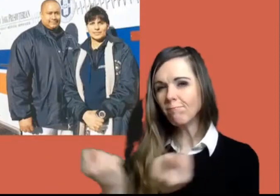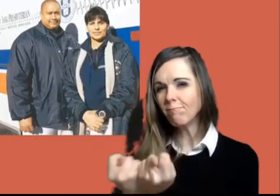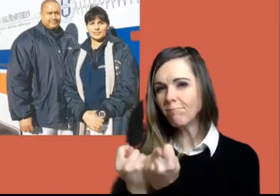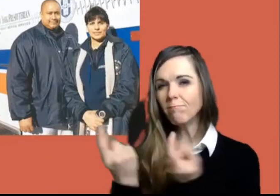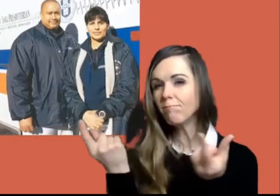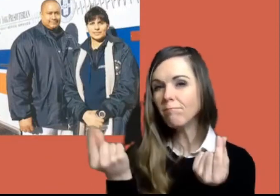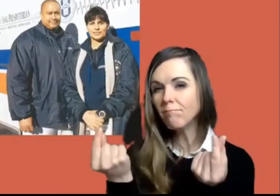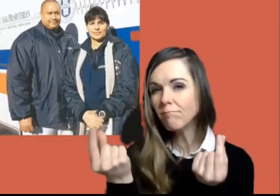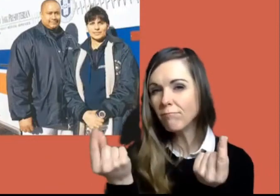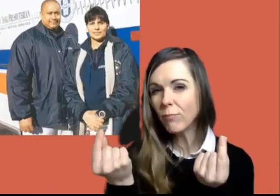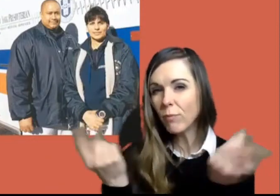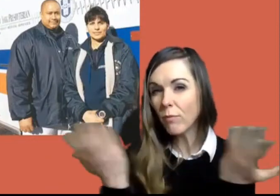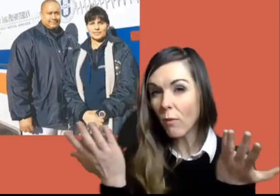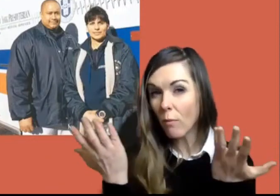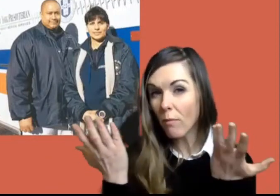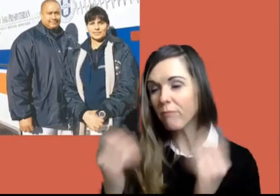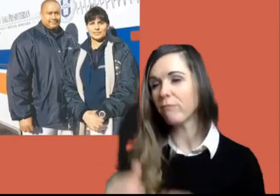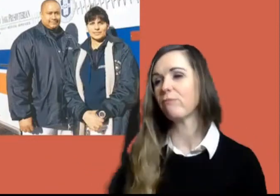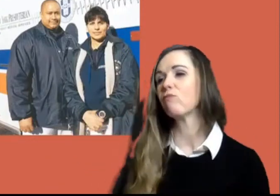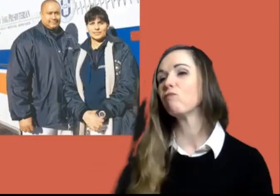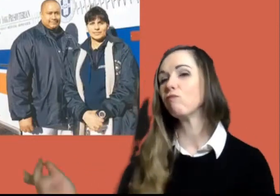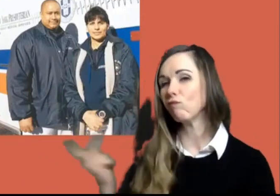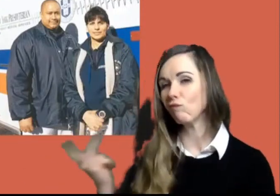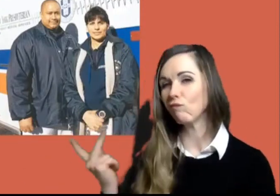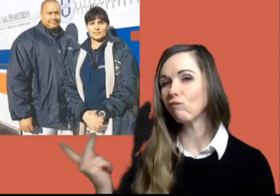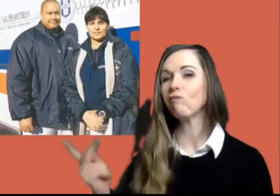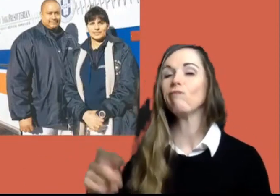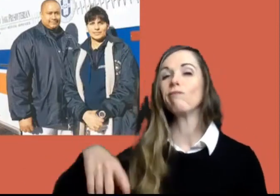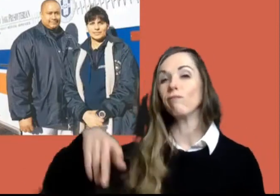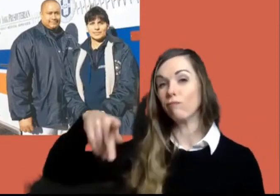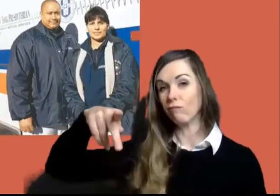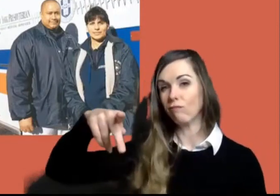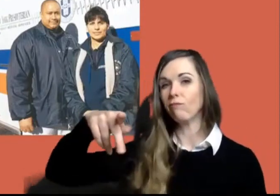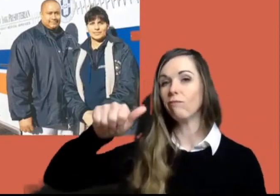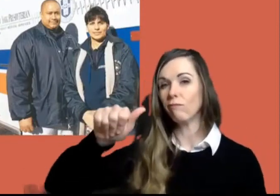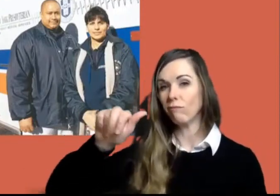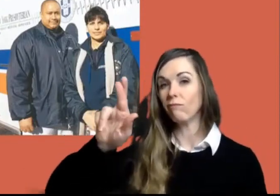She is here with me. We are a team. And what do?